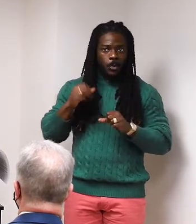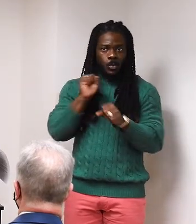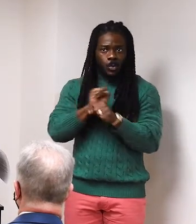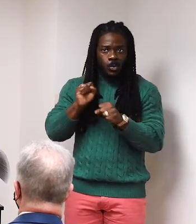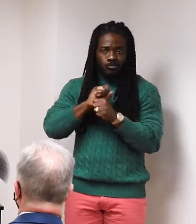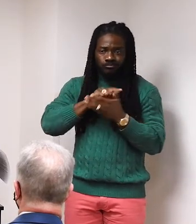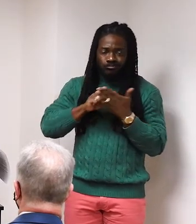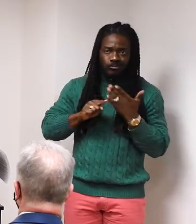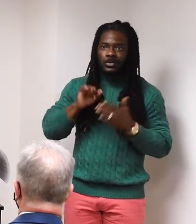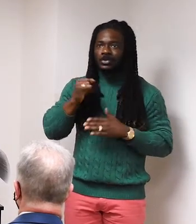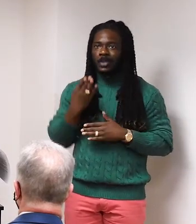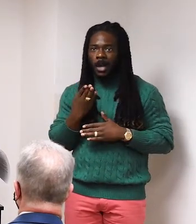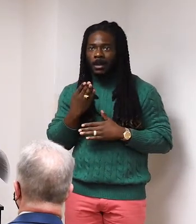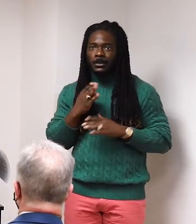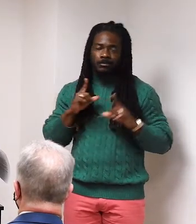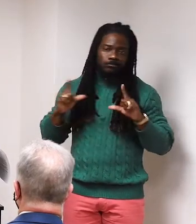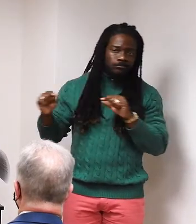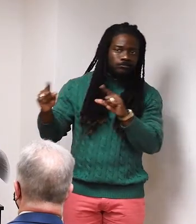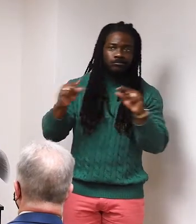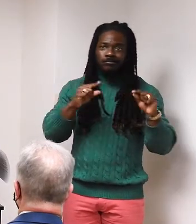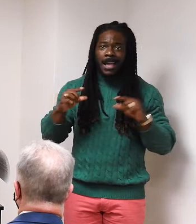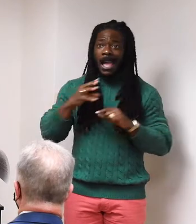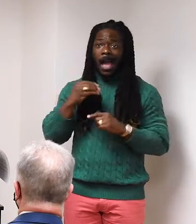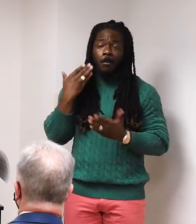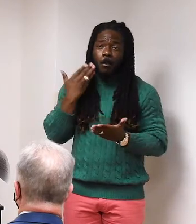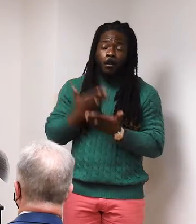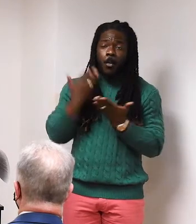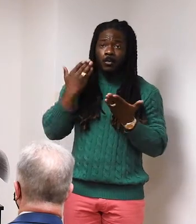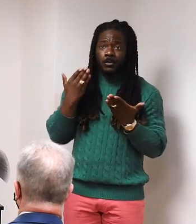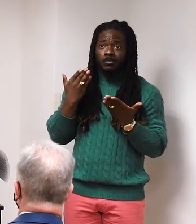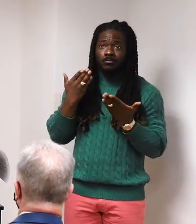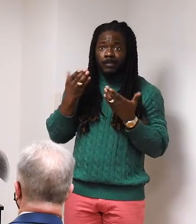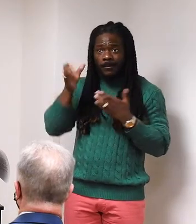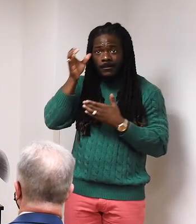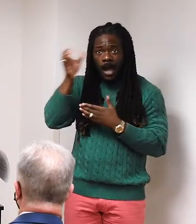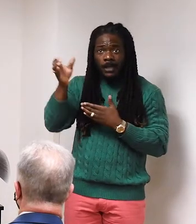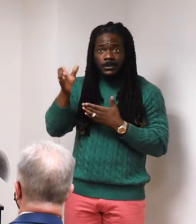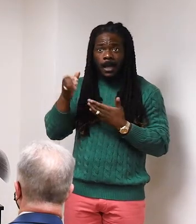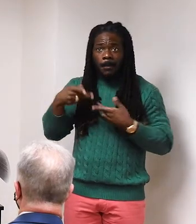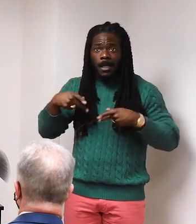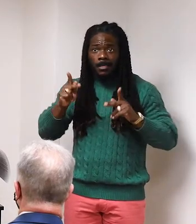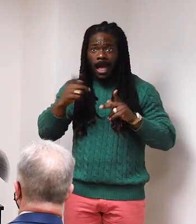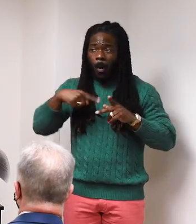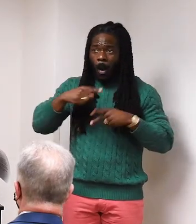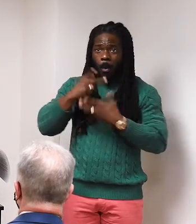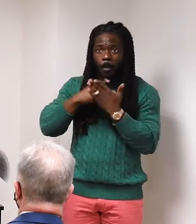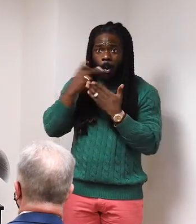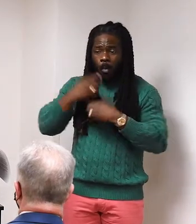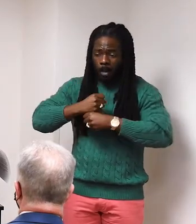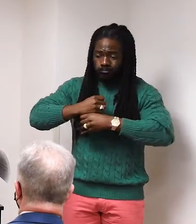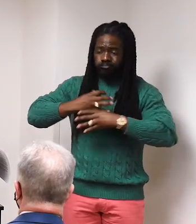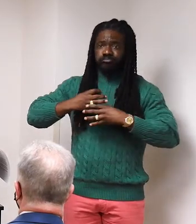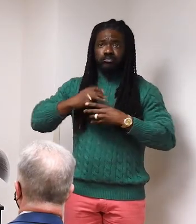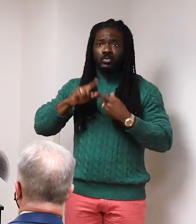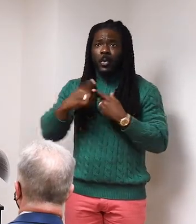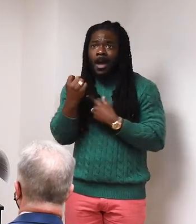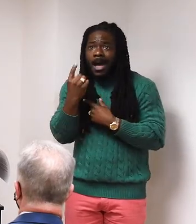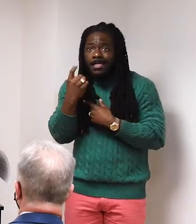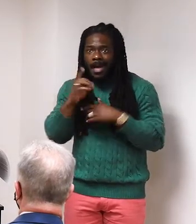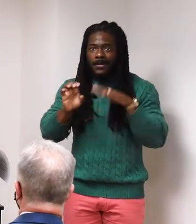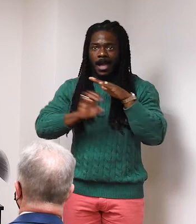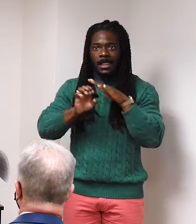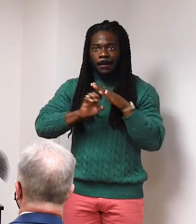of mouth and proof of concept has allowed the School-Based Wellness Center program to expand to include now 11